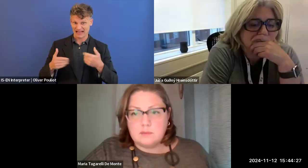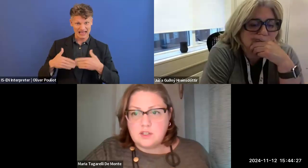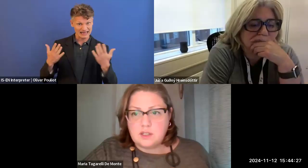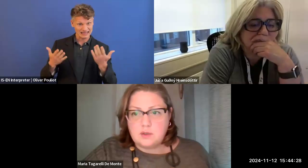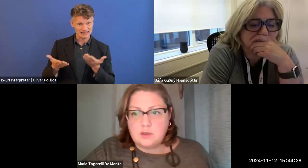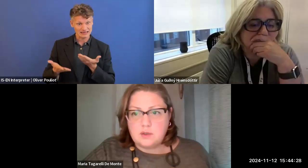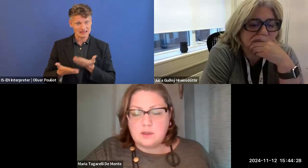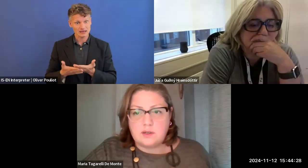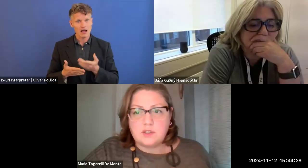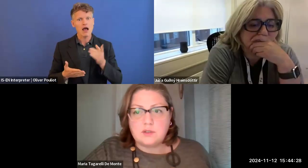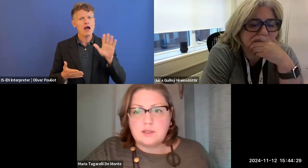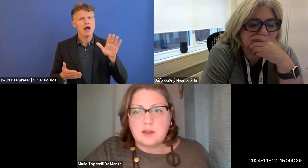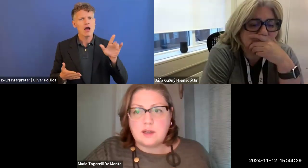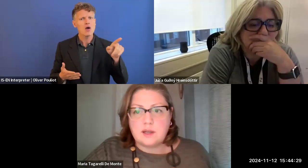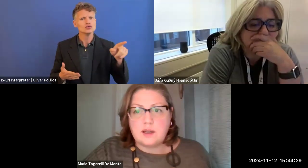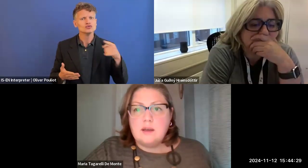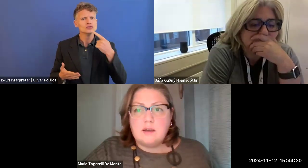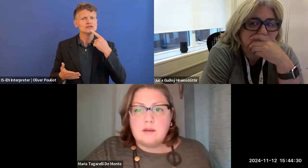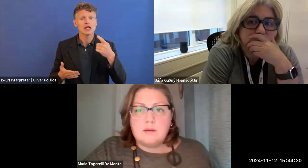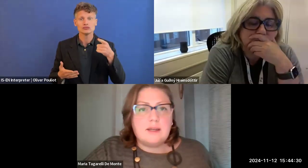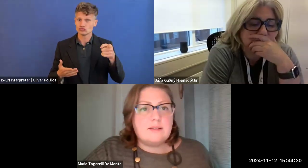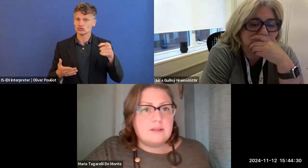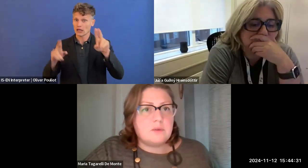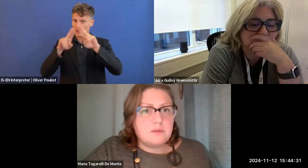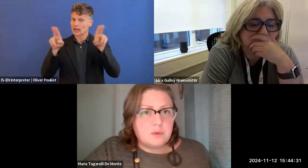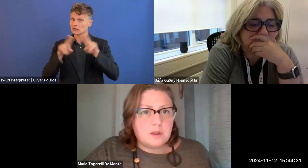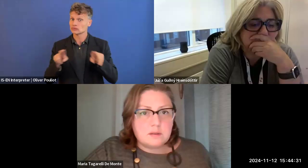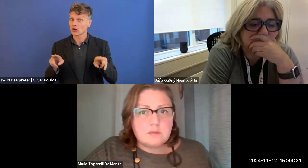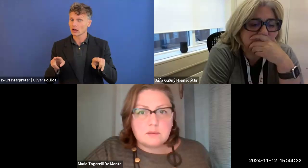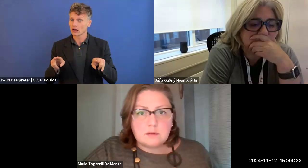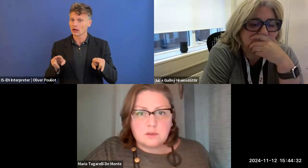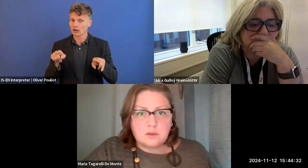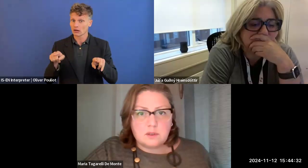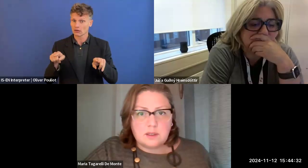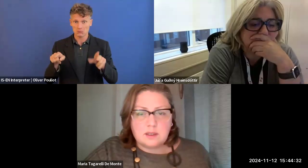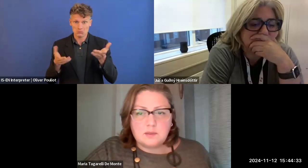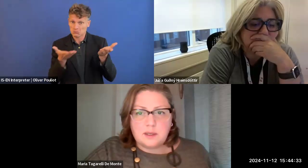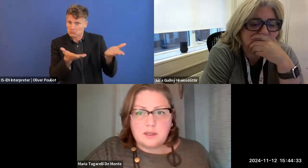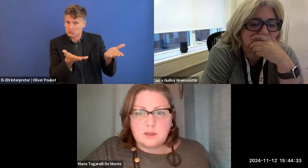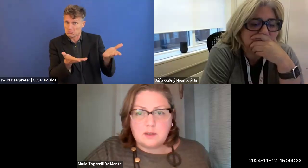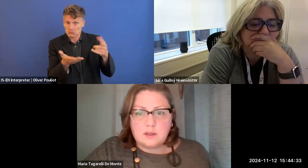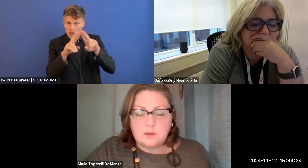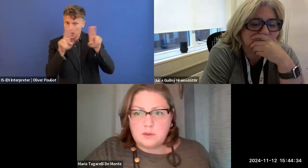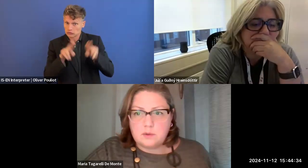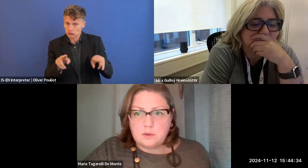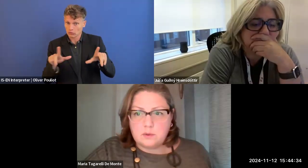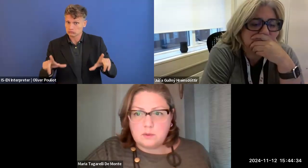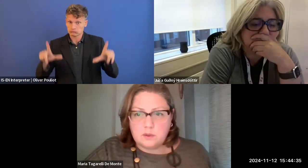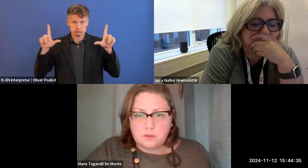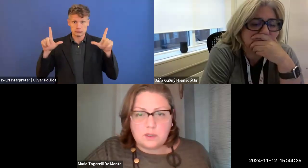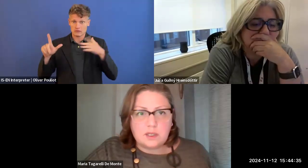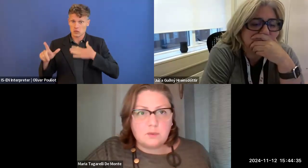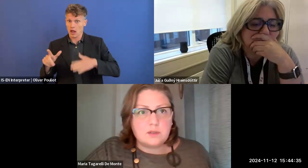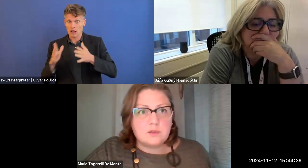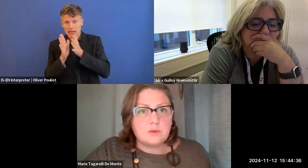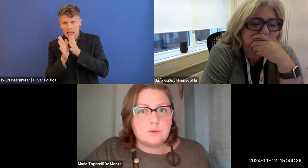Oh, Sandra says she can use international sign. Yes, Sandra, if you want, so you can explain a little better what